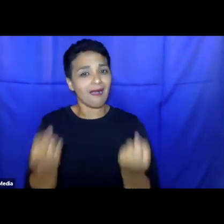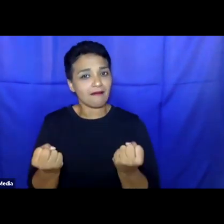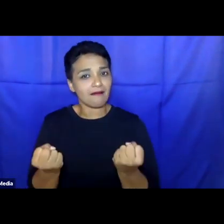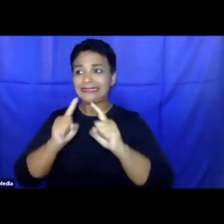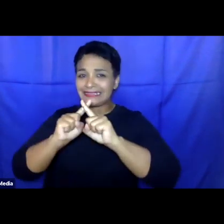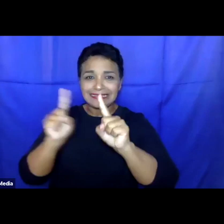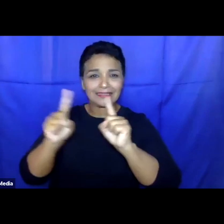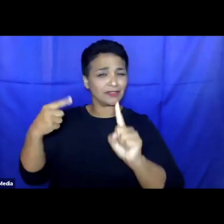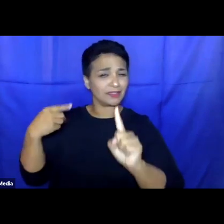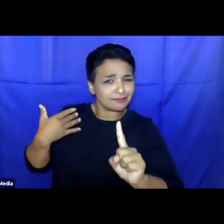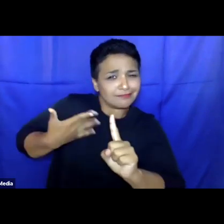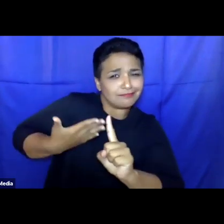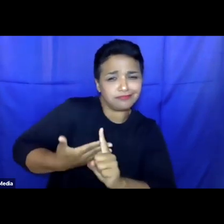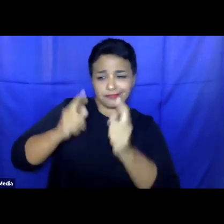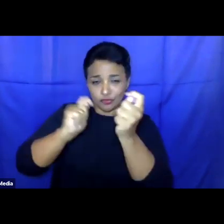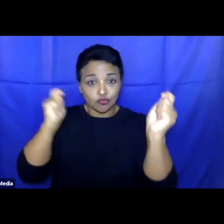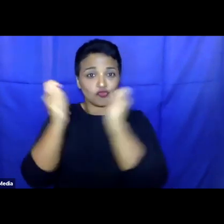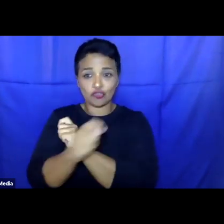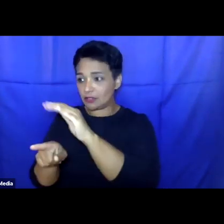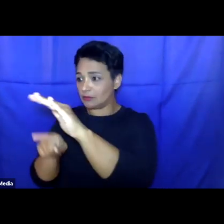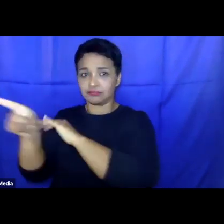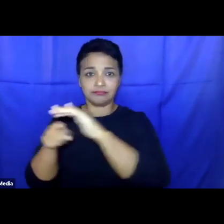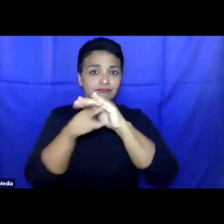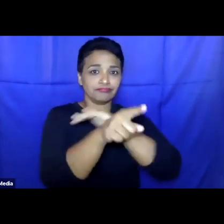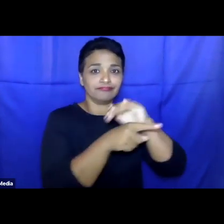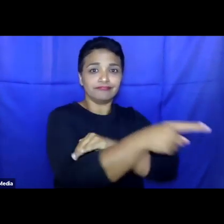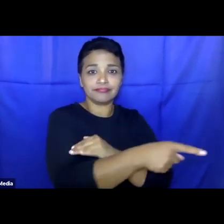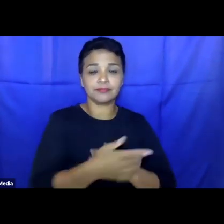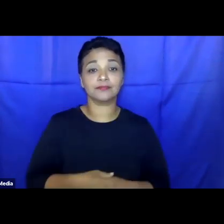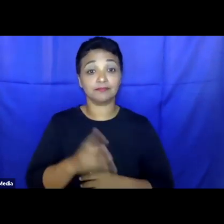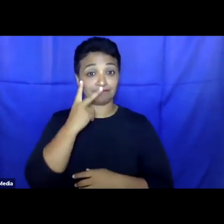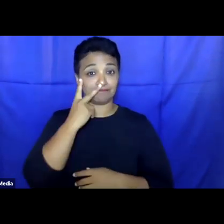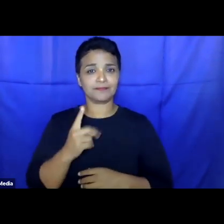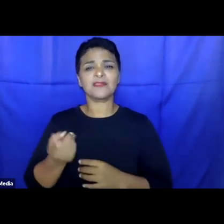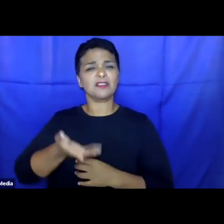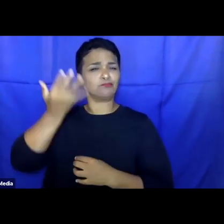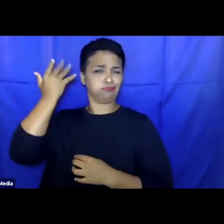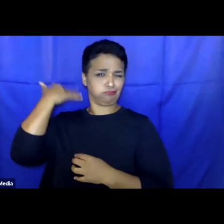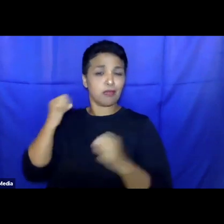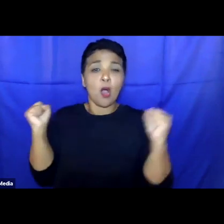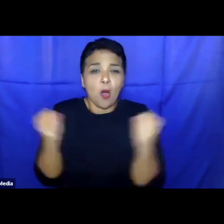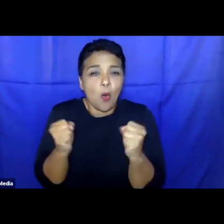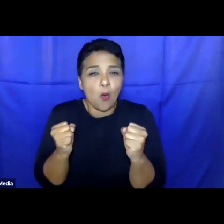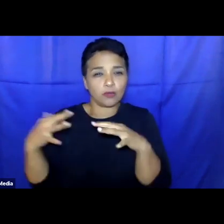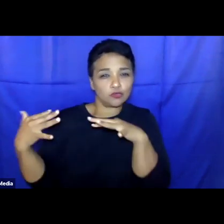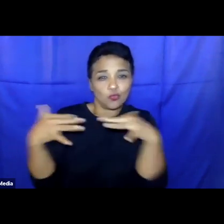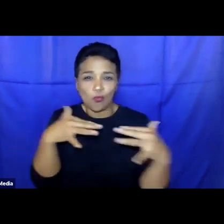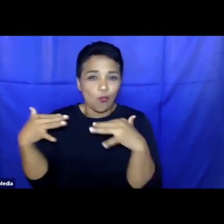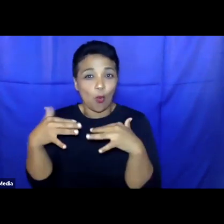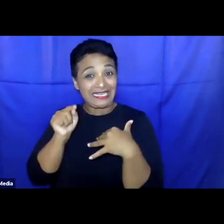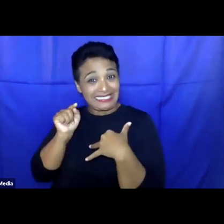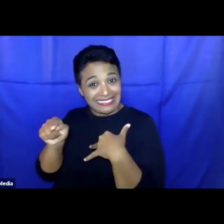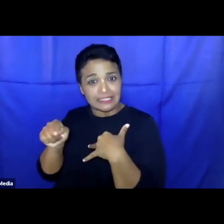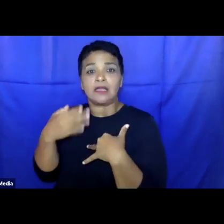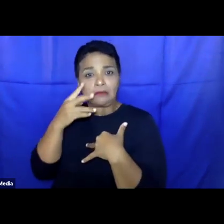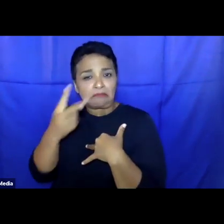last 70 years. If we think of the polarizing dynamics during the Cold War, it was very much states against states, and refugees were